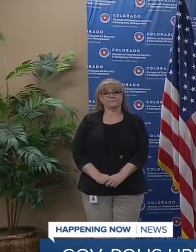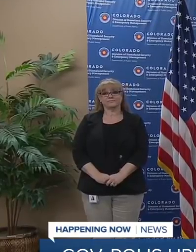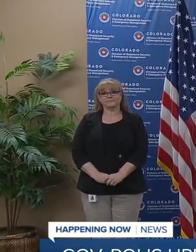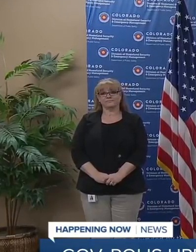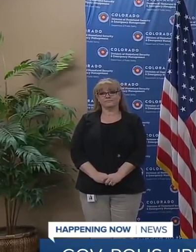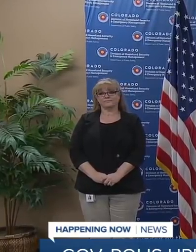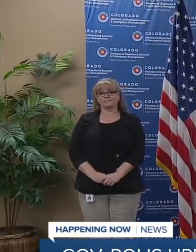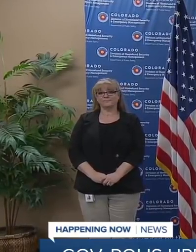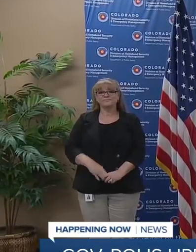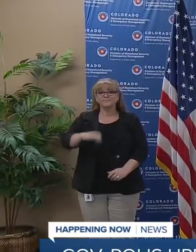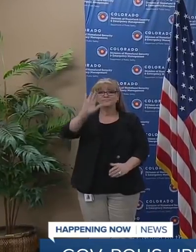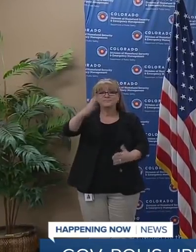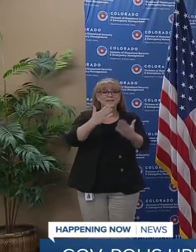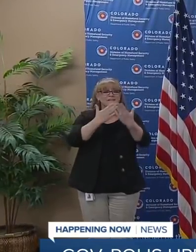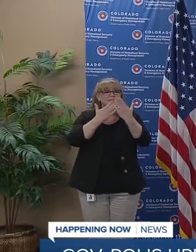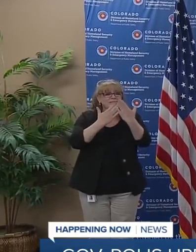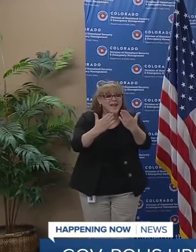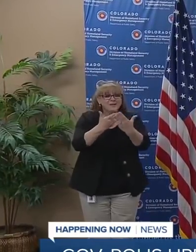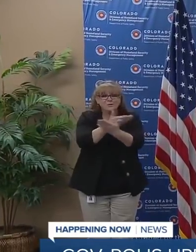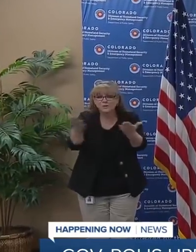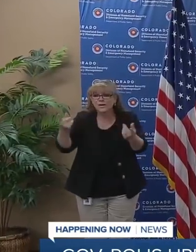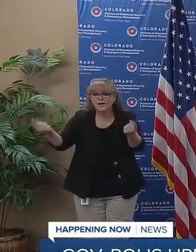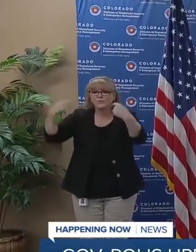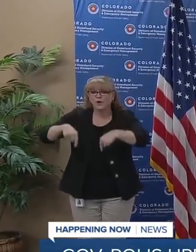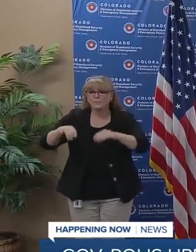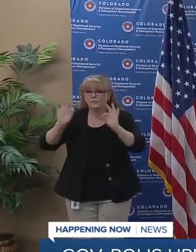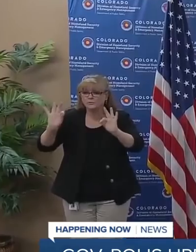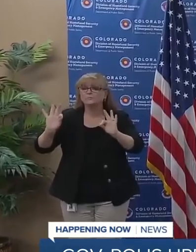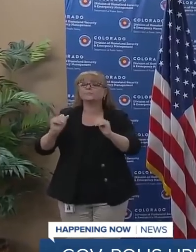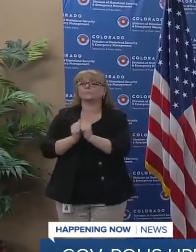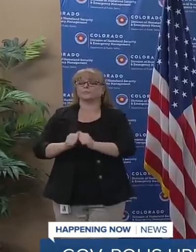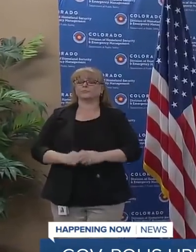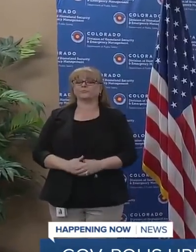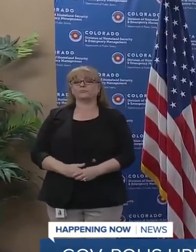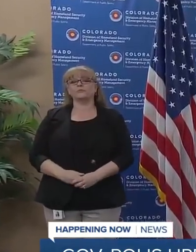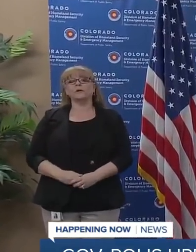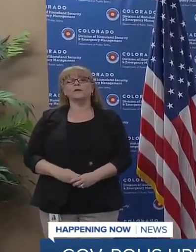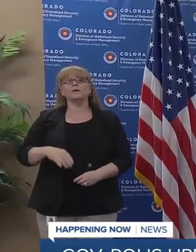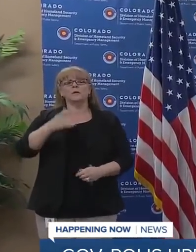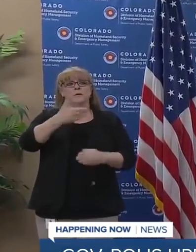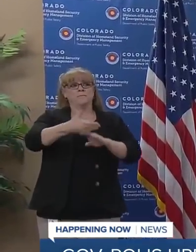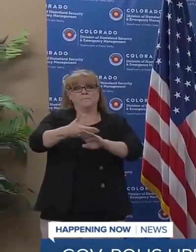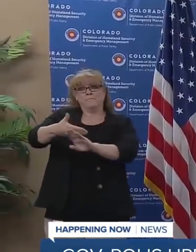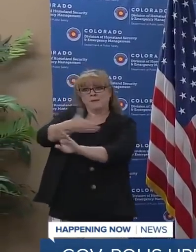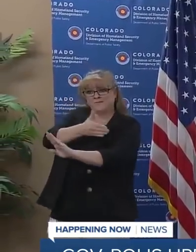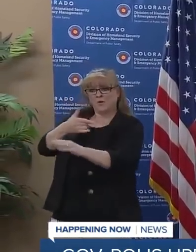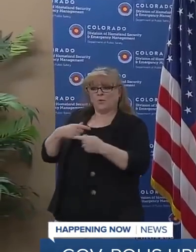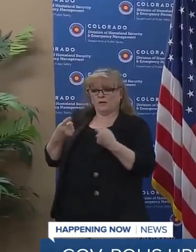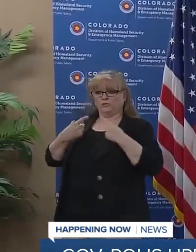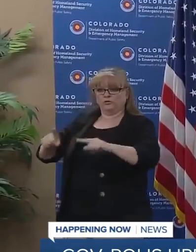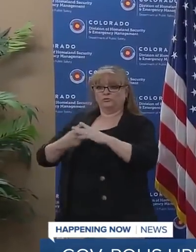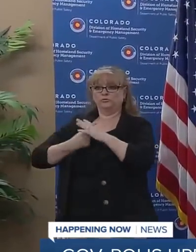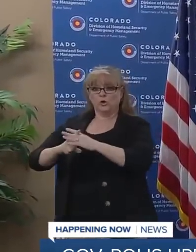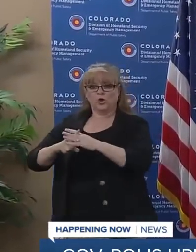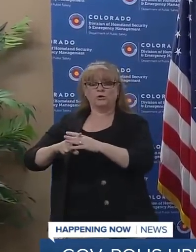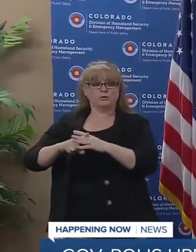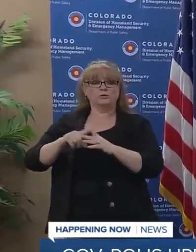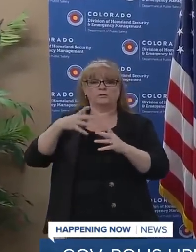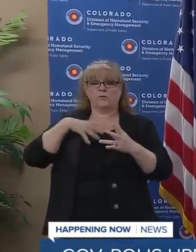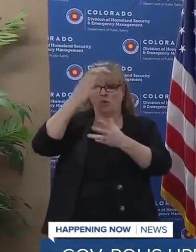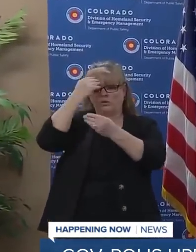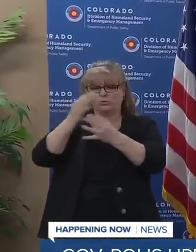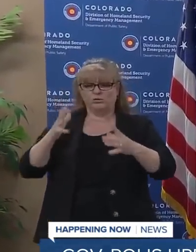Thank you all for joining us this afternoon. Before I get started, I want to express my condolences to everyone